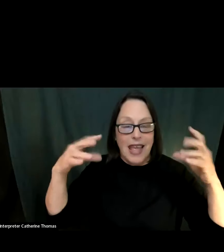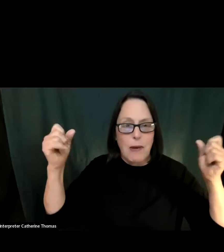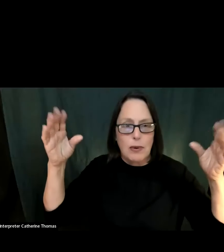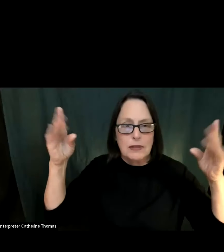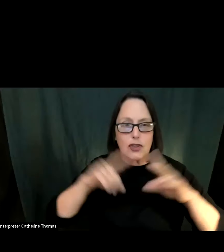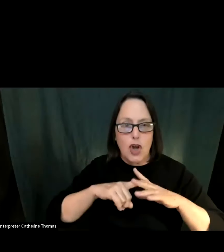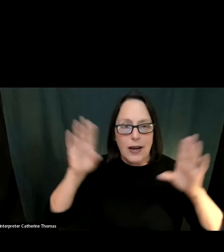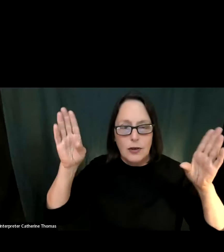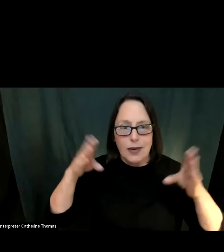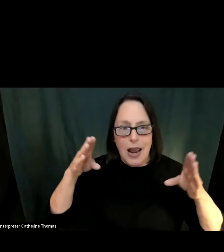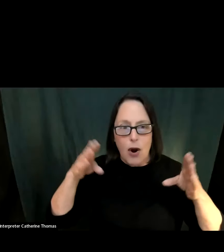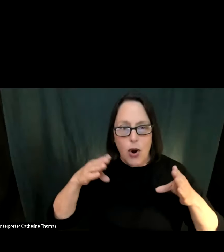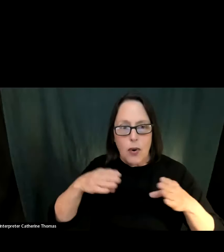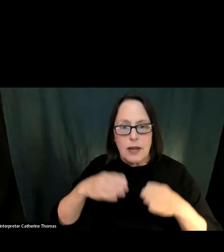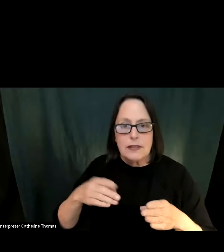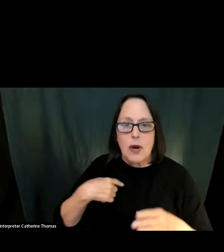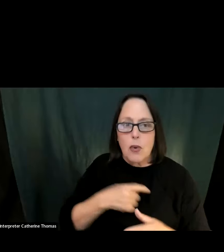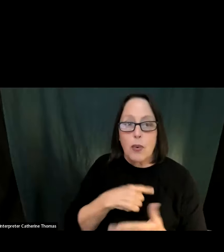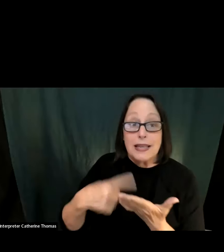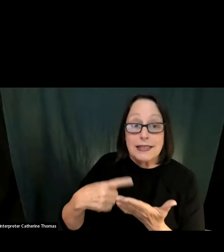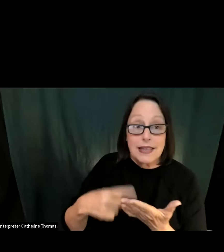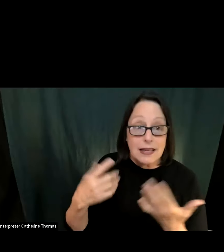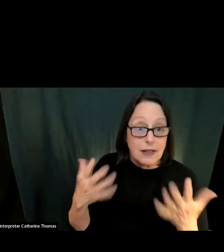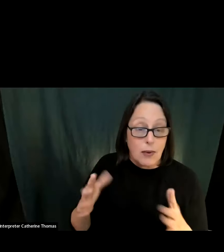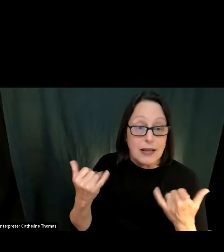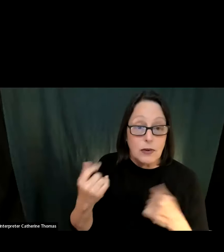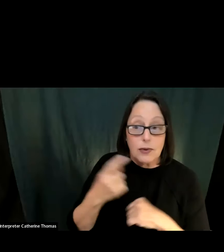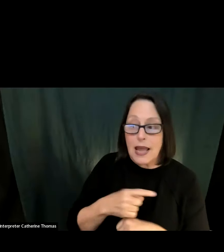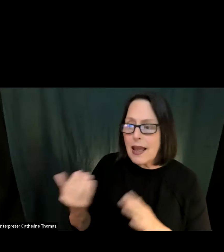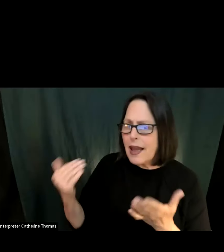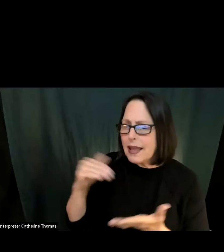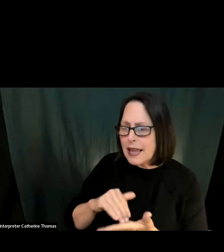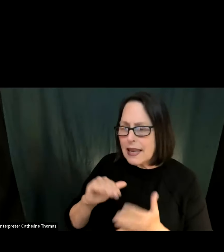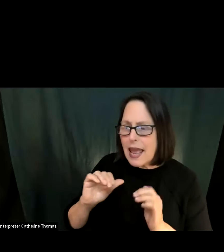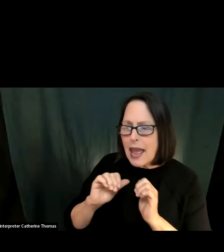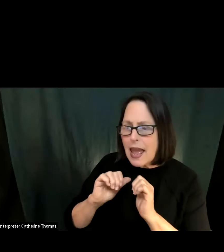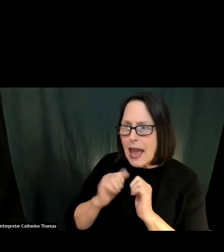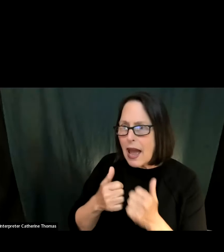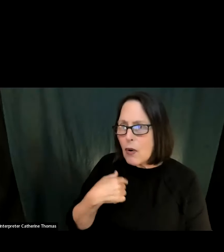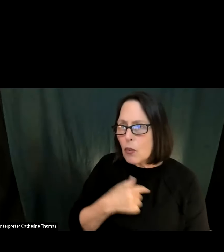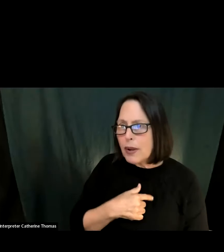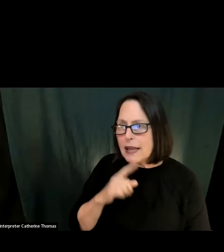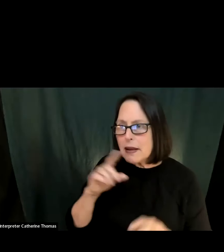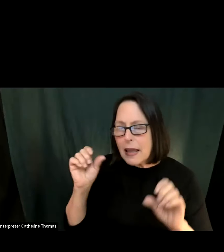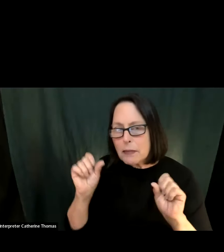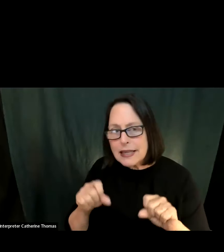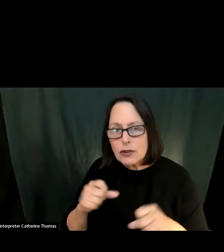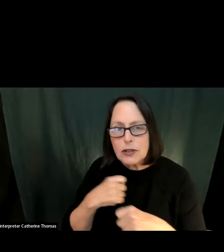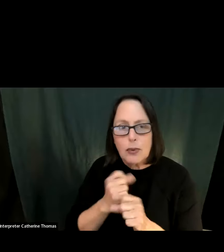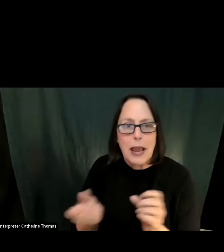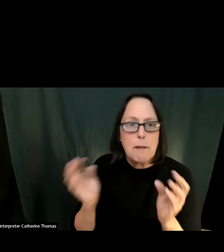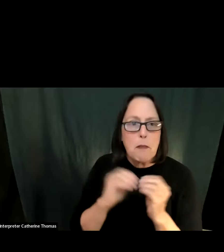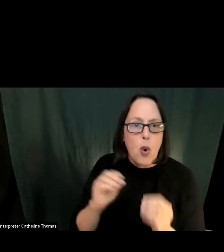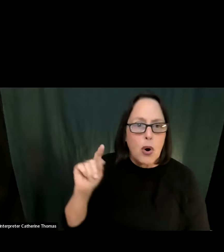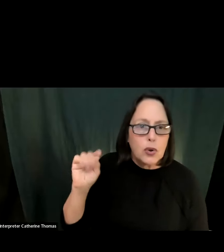in. I think some of the things we talked about today are, again, how we potentially how we create more tools to